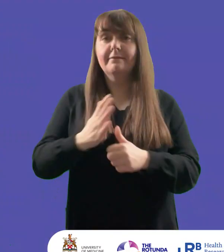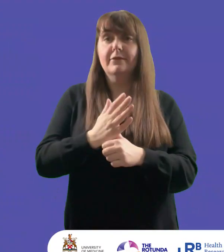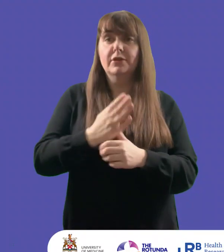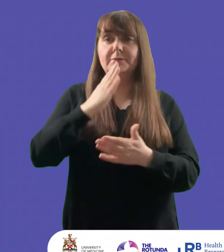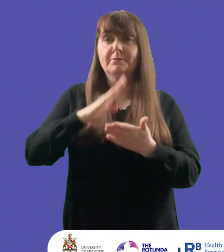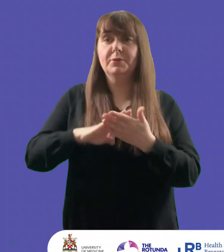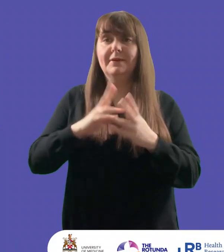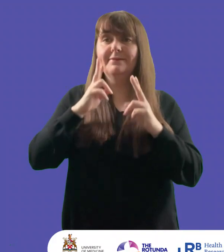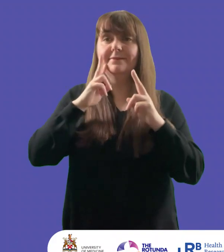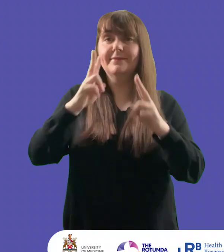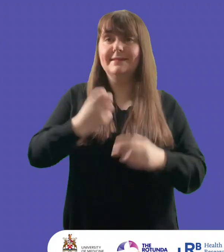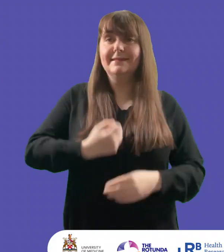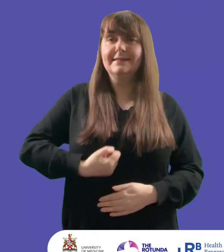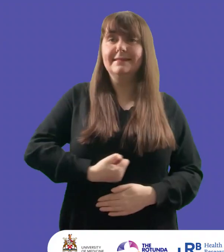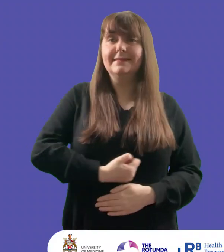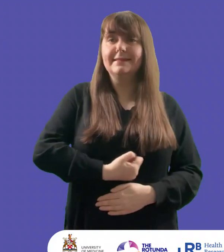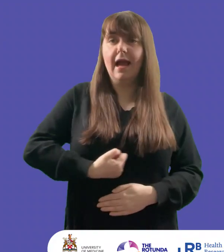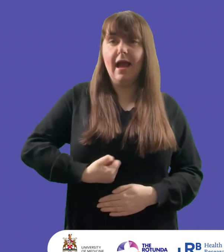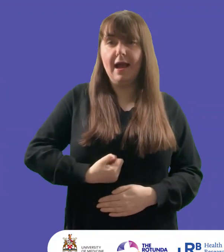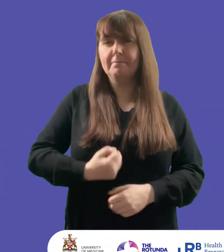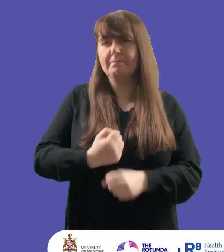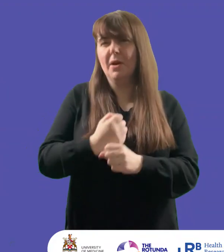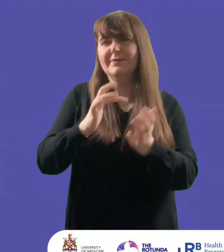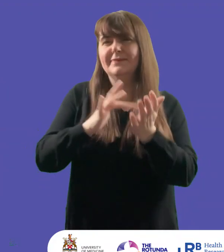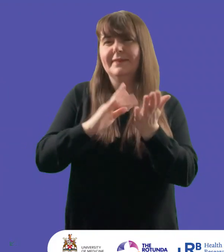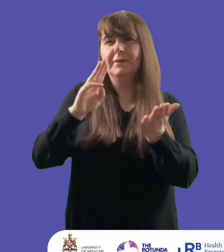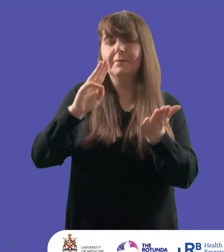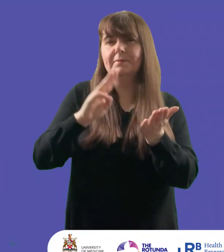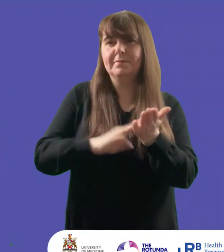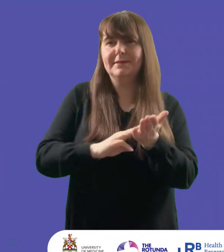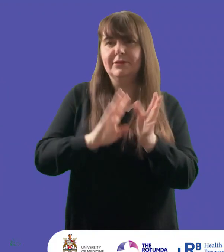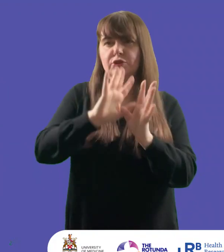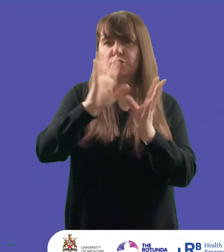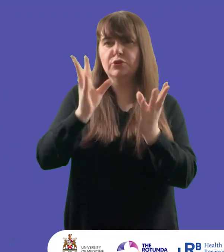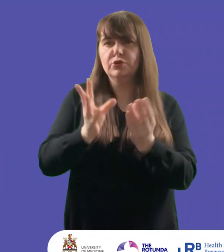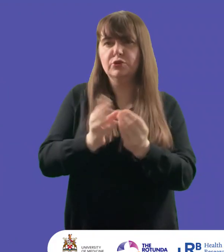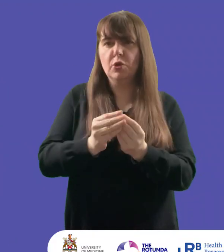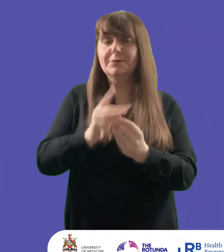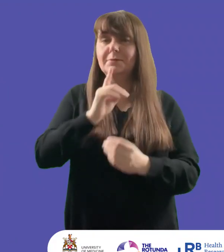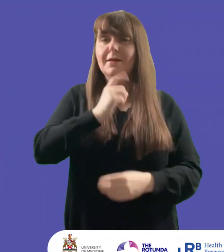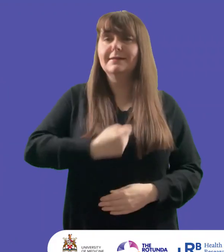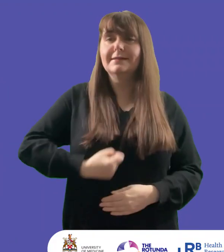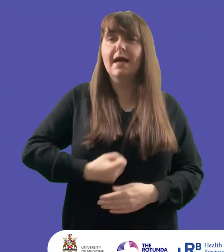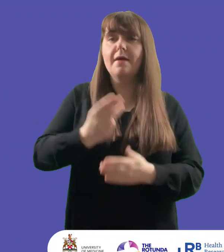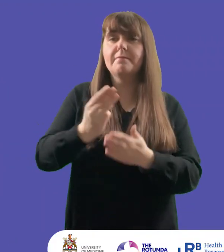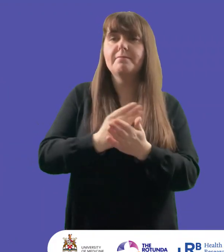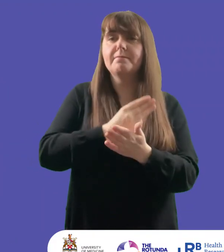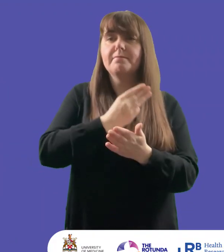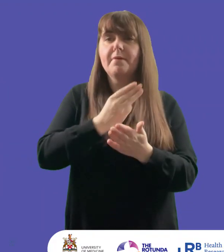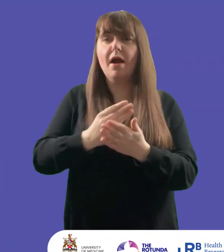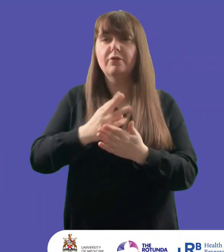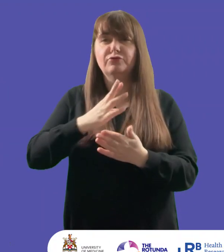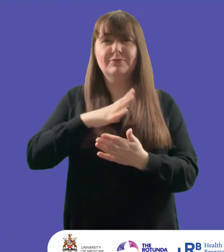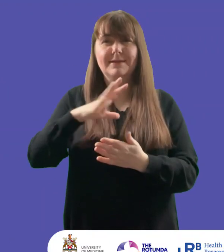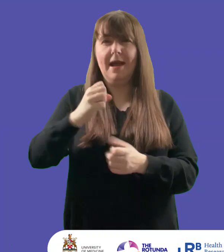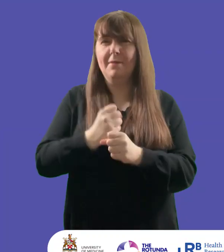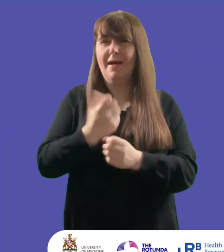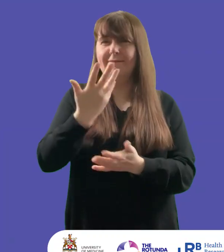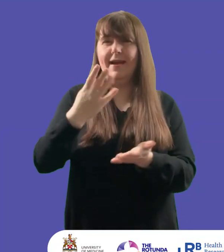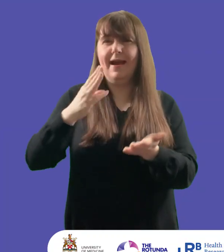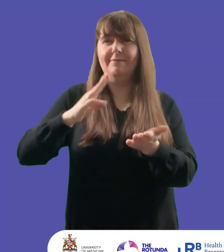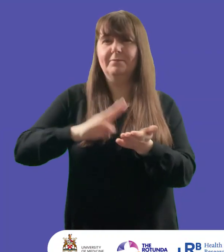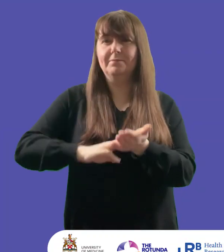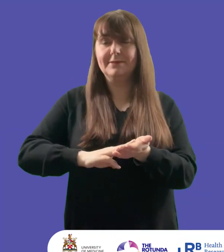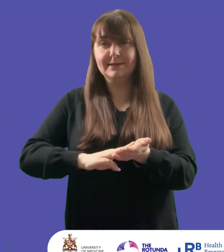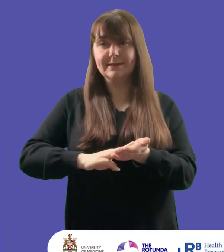First booking visit scan appointment is 15 minutes in total, but the scan part of it actually usually only takes about